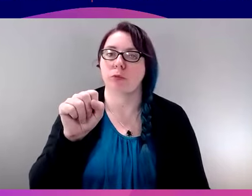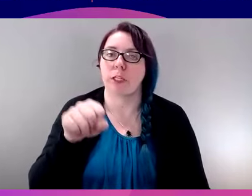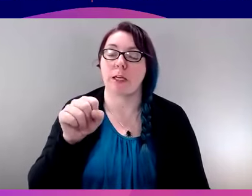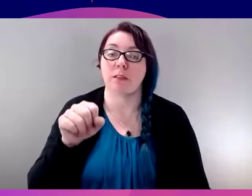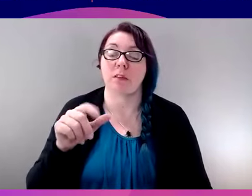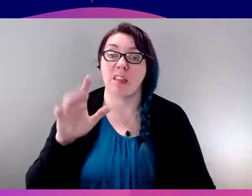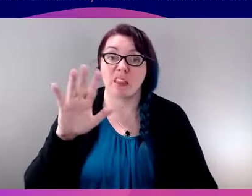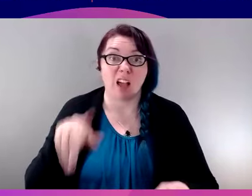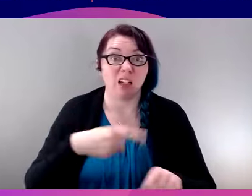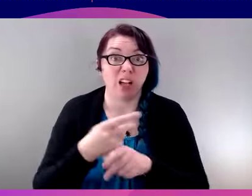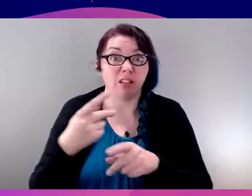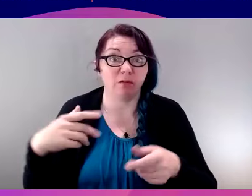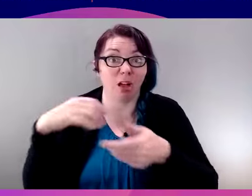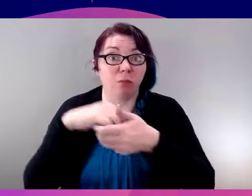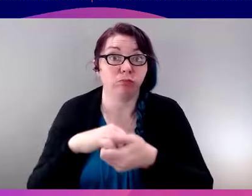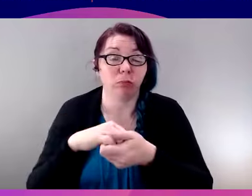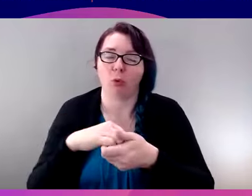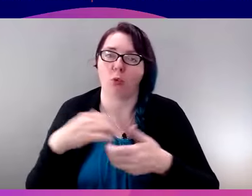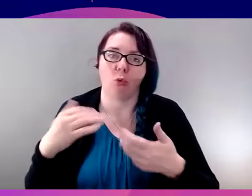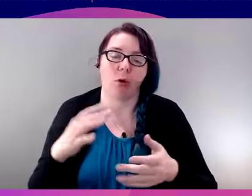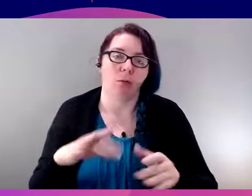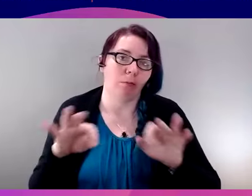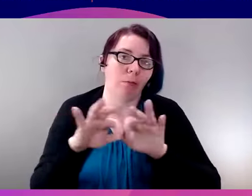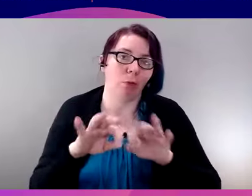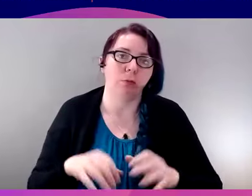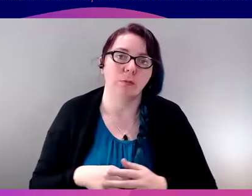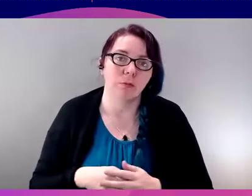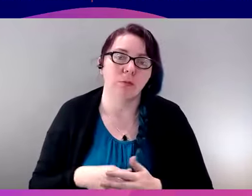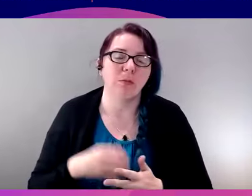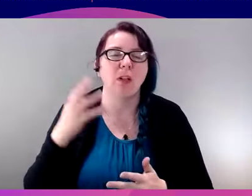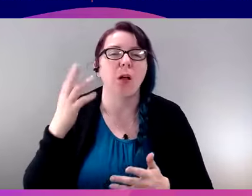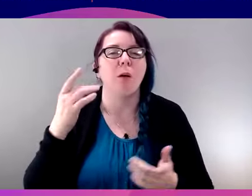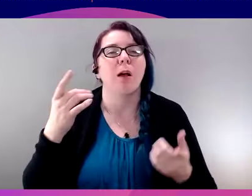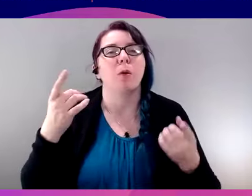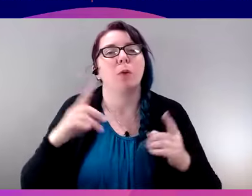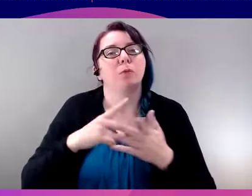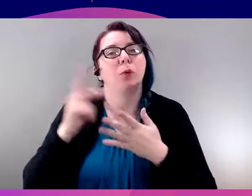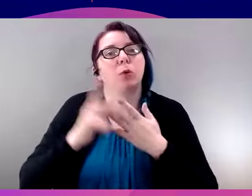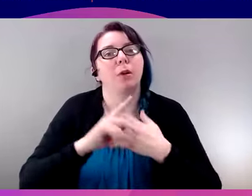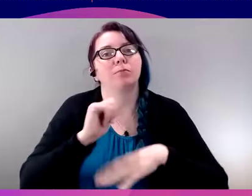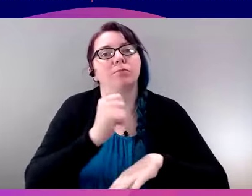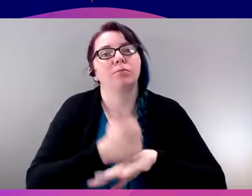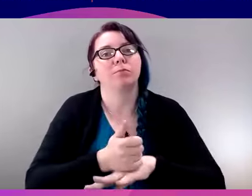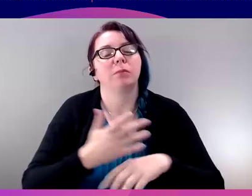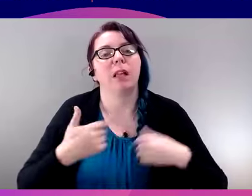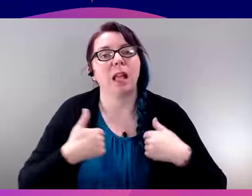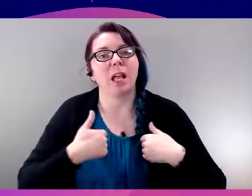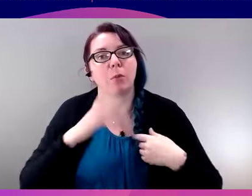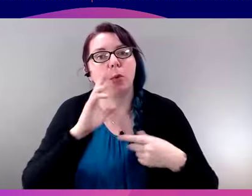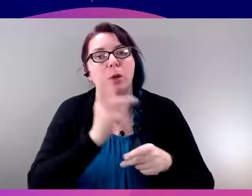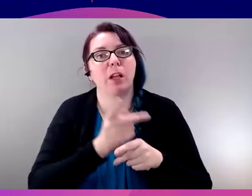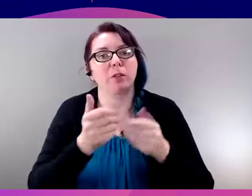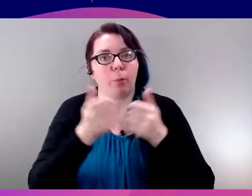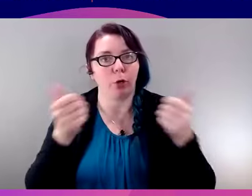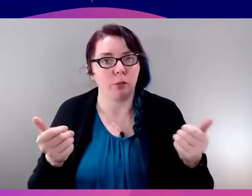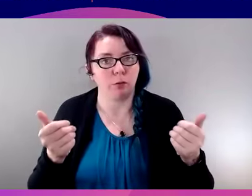often in co-sheltering programs or off-site sheltering programs, There are medical